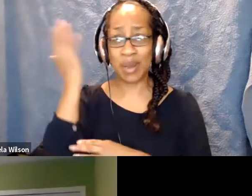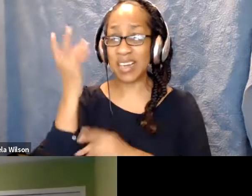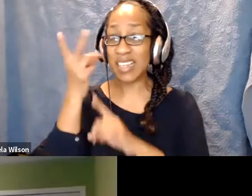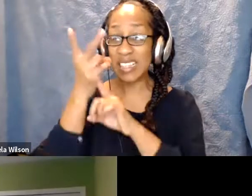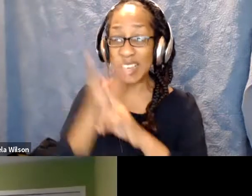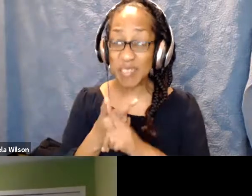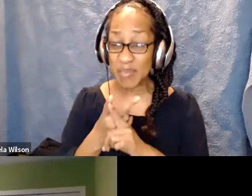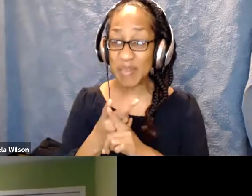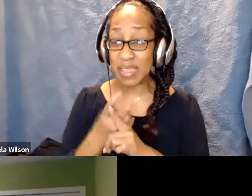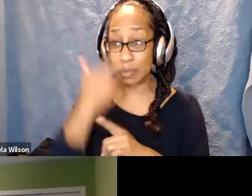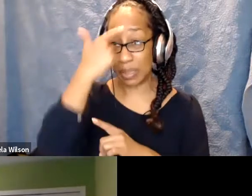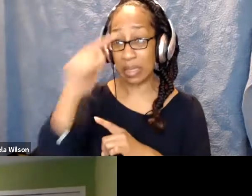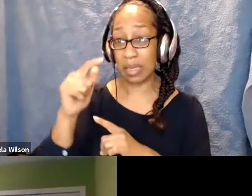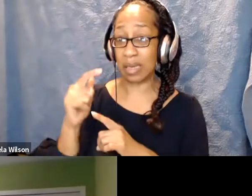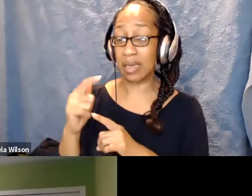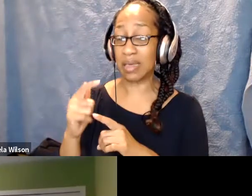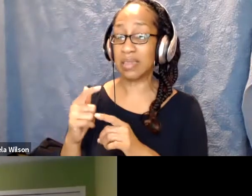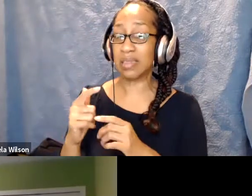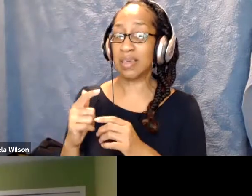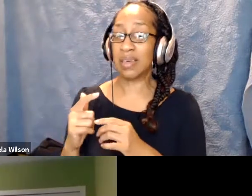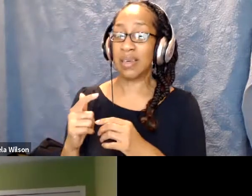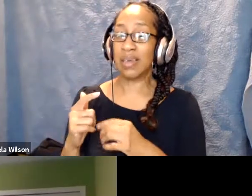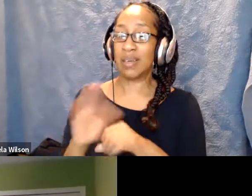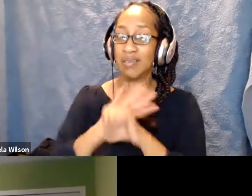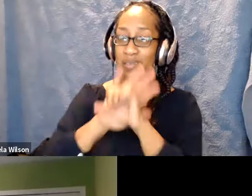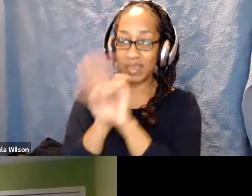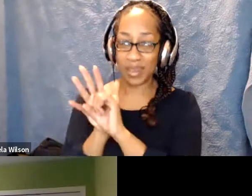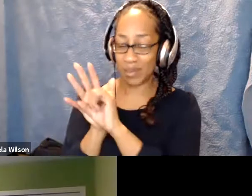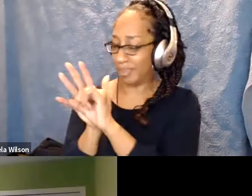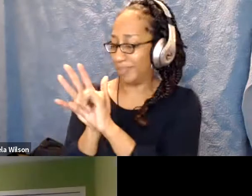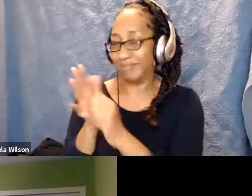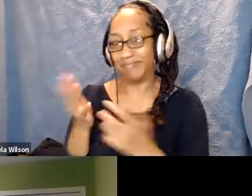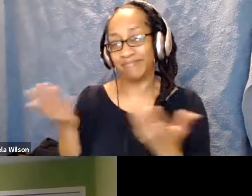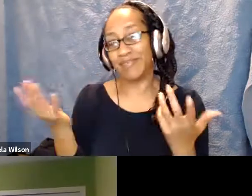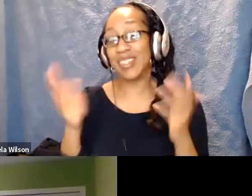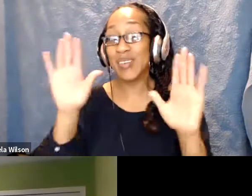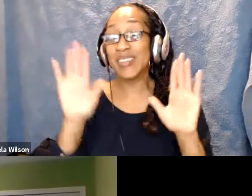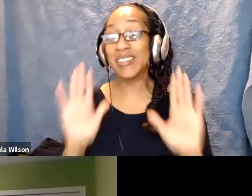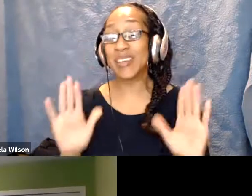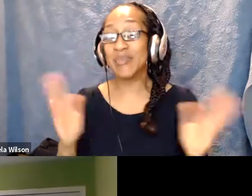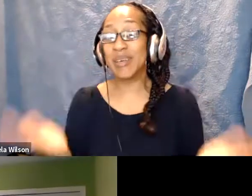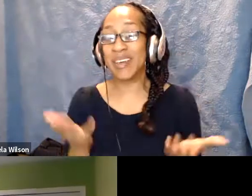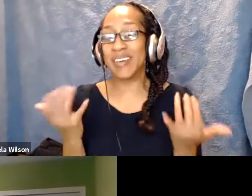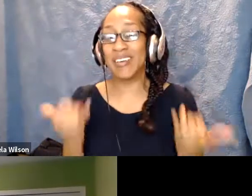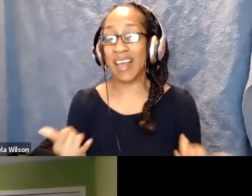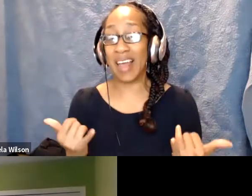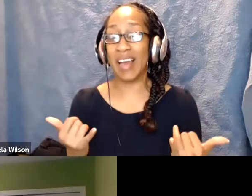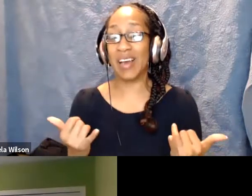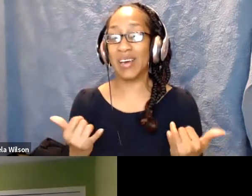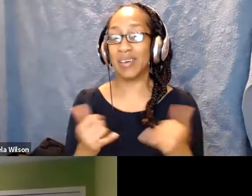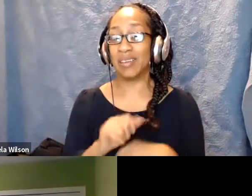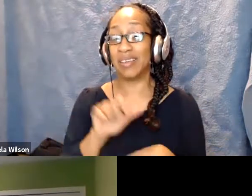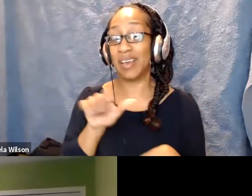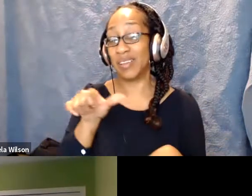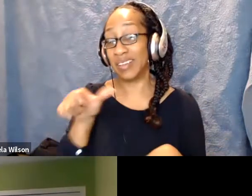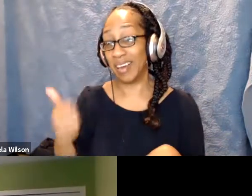the travel restrictions, those opportunities just haven't come up. So it's great to be here today. If I'm not as smooth as my